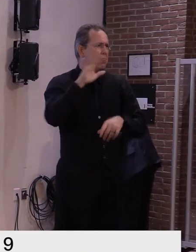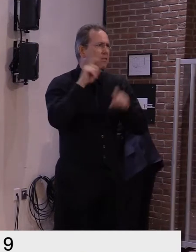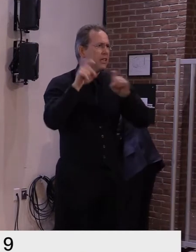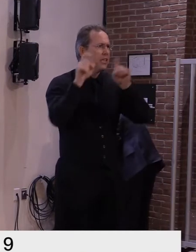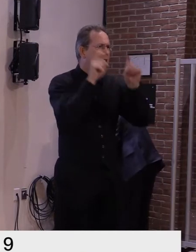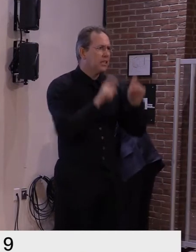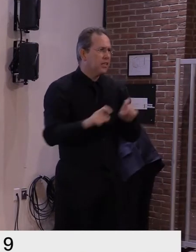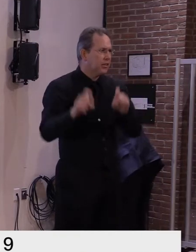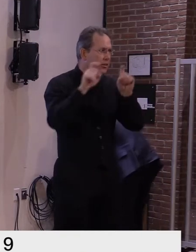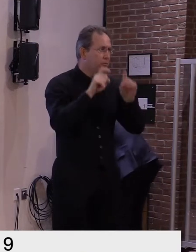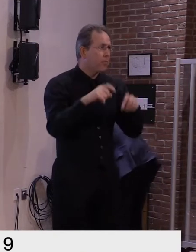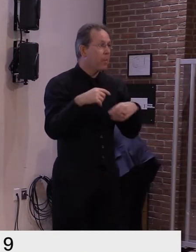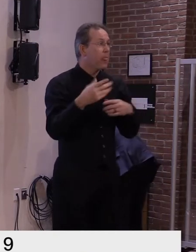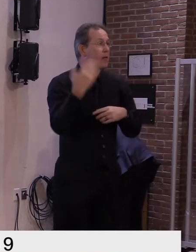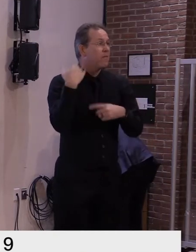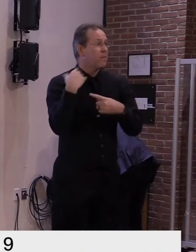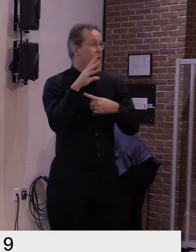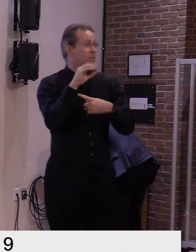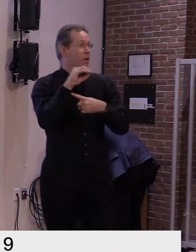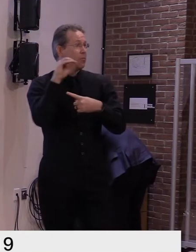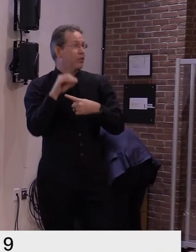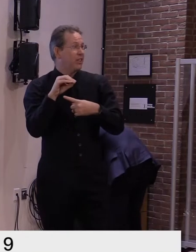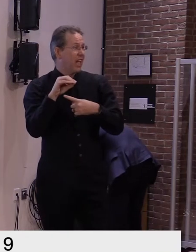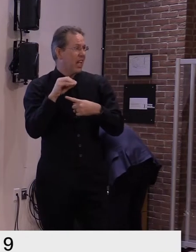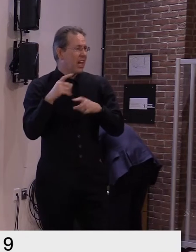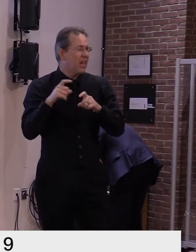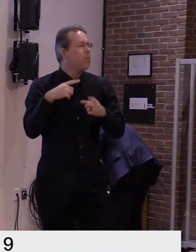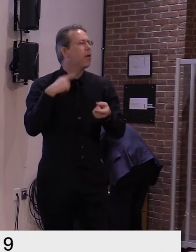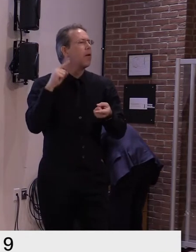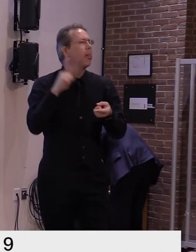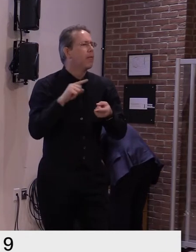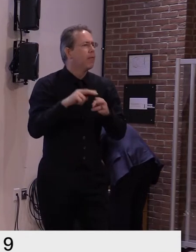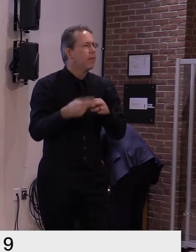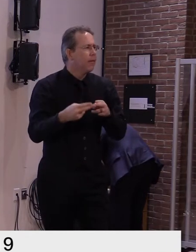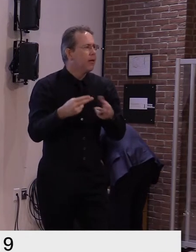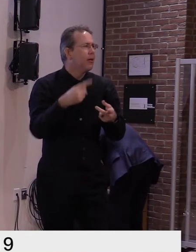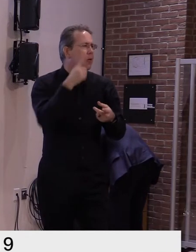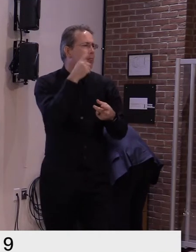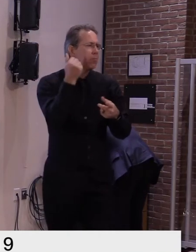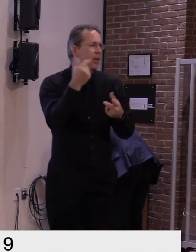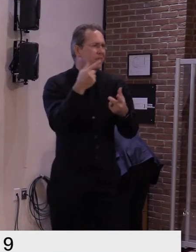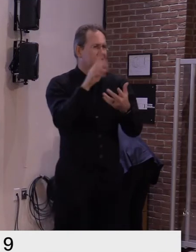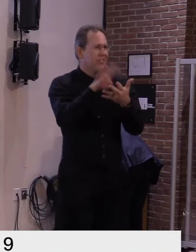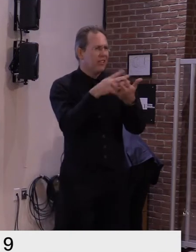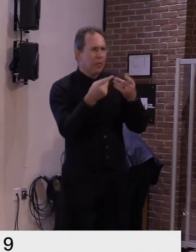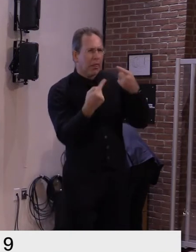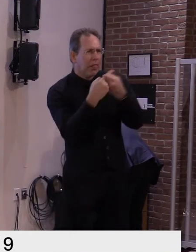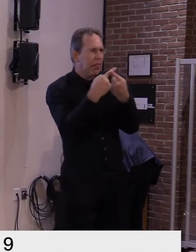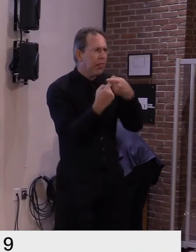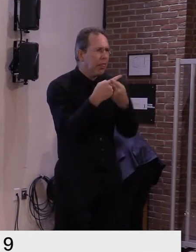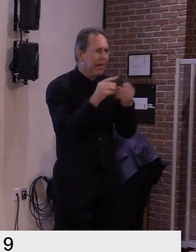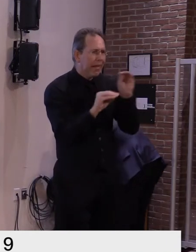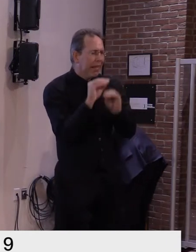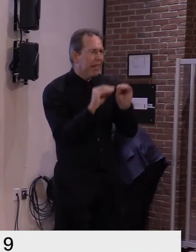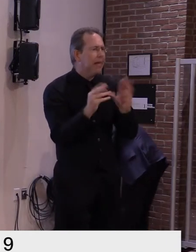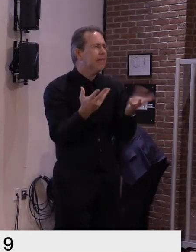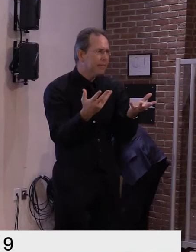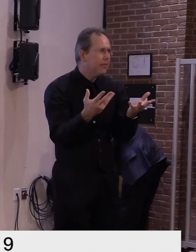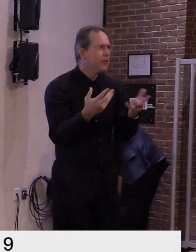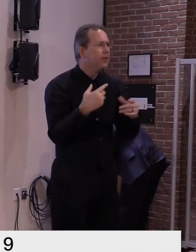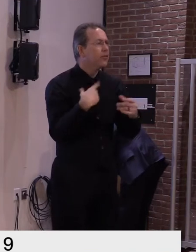three positive cases this week among school staff, which brings the positivity rate to about